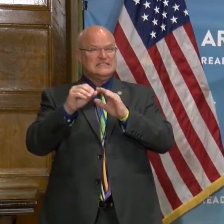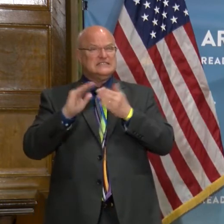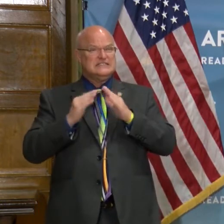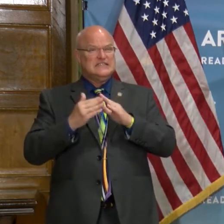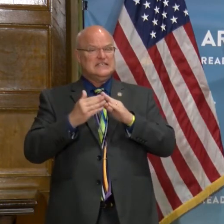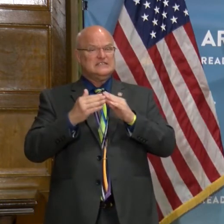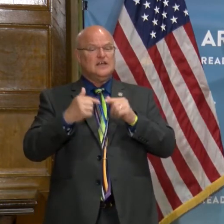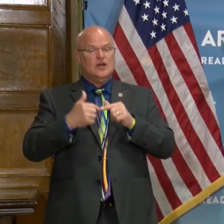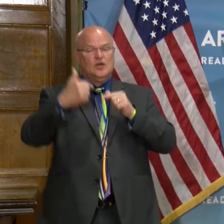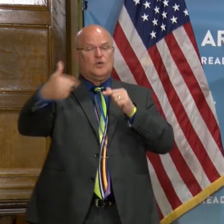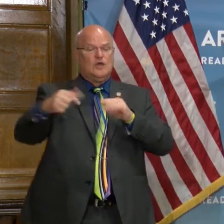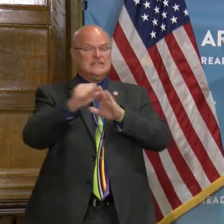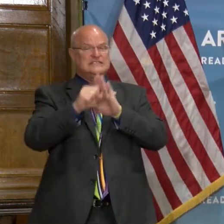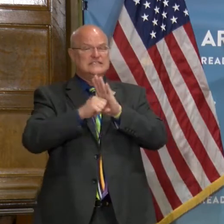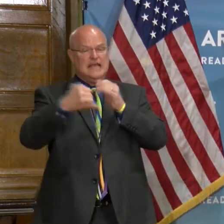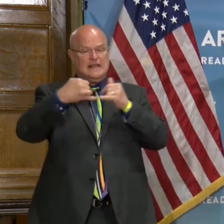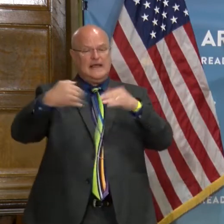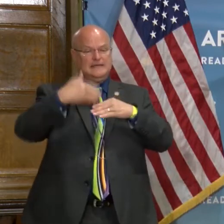across the state line.